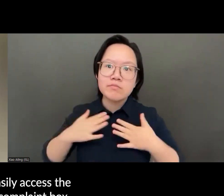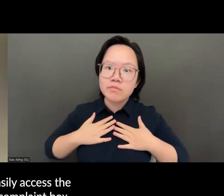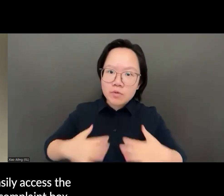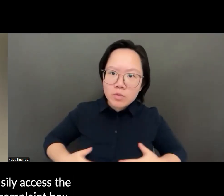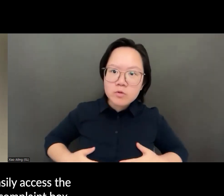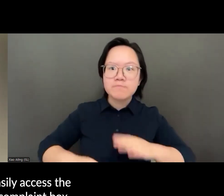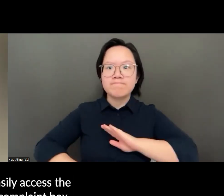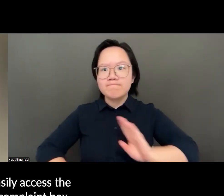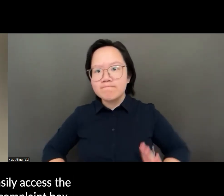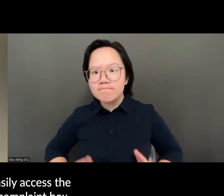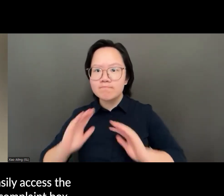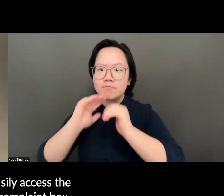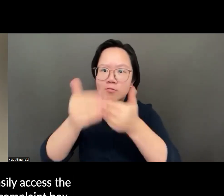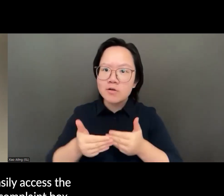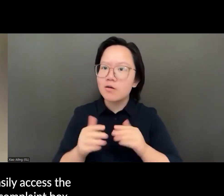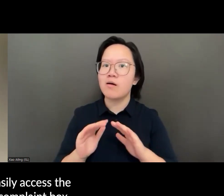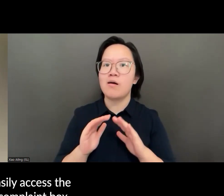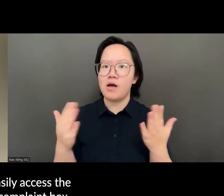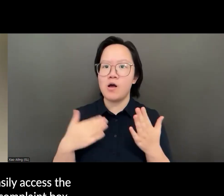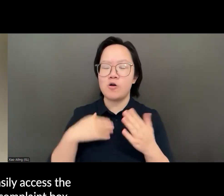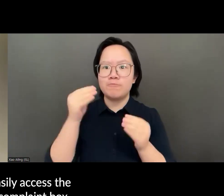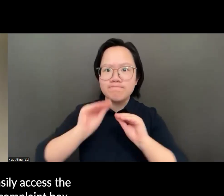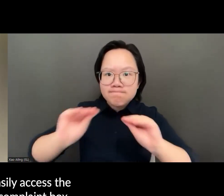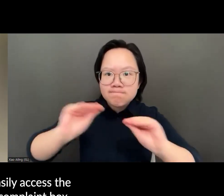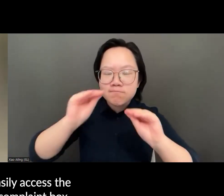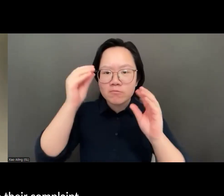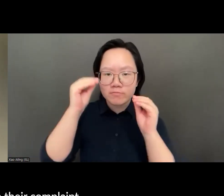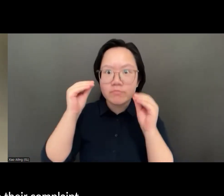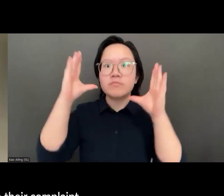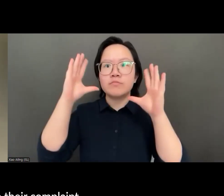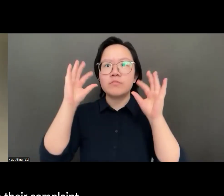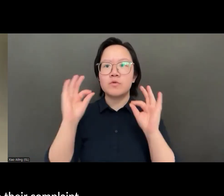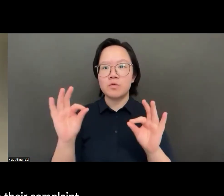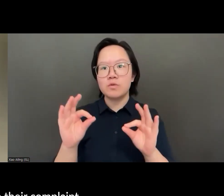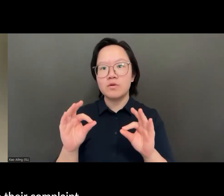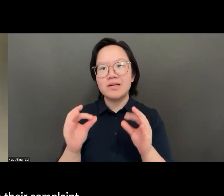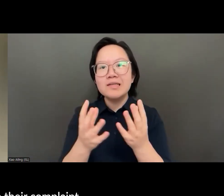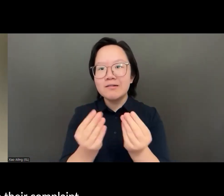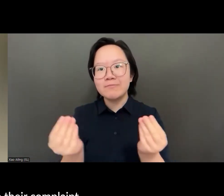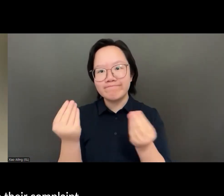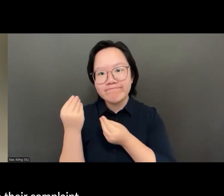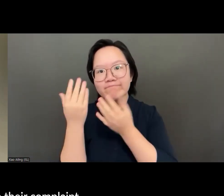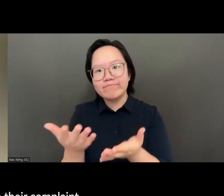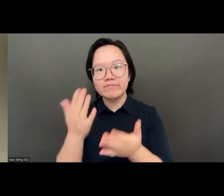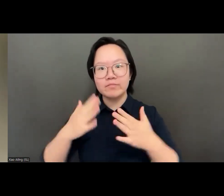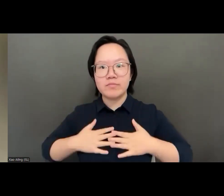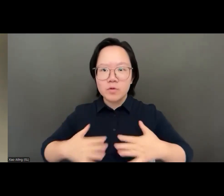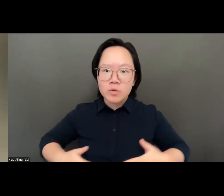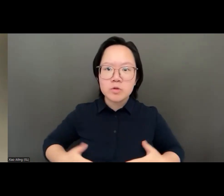can easily access the place and compliant box and can place their